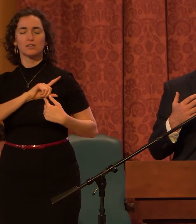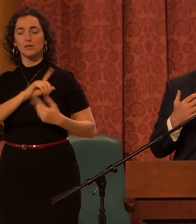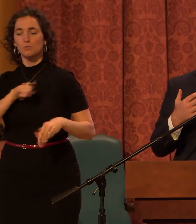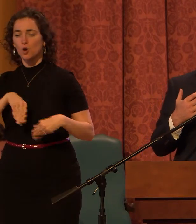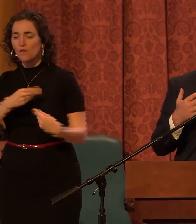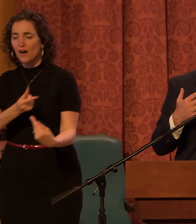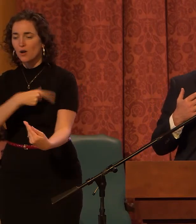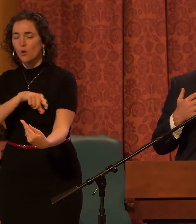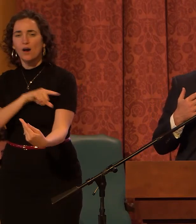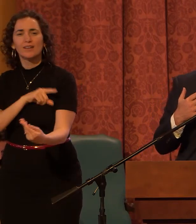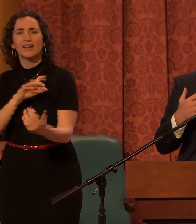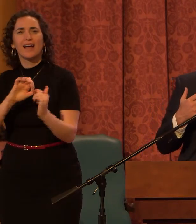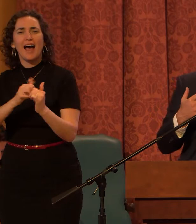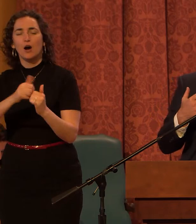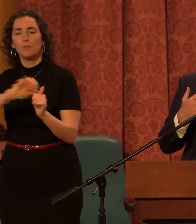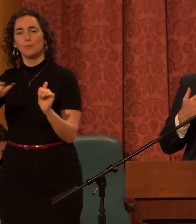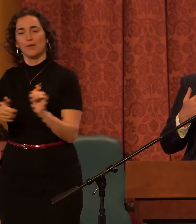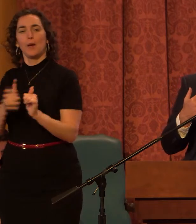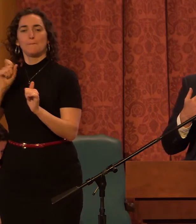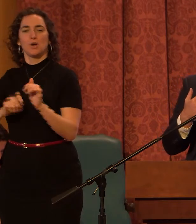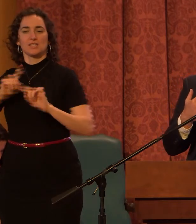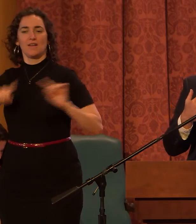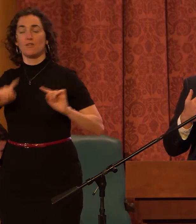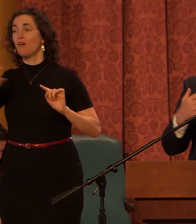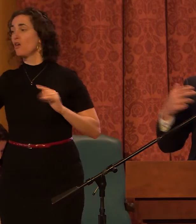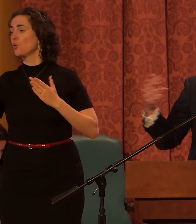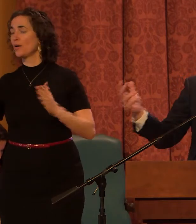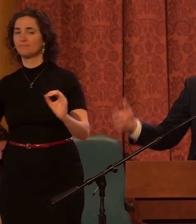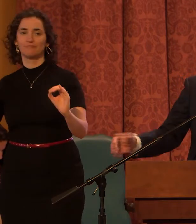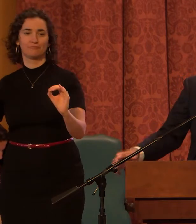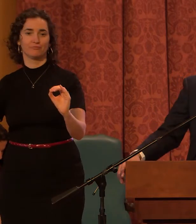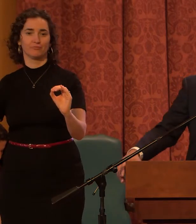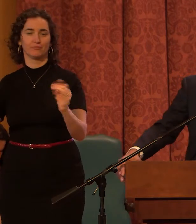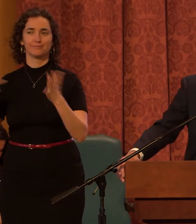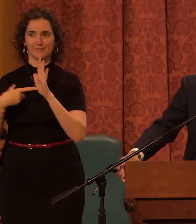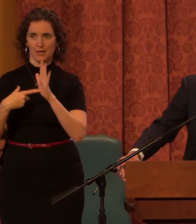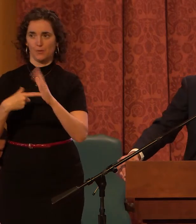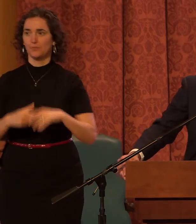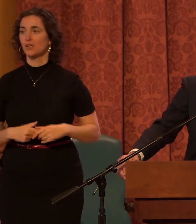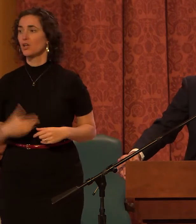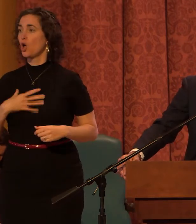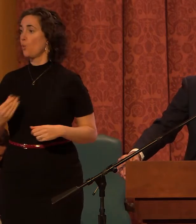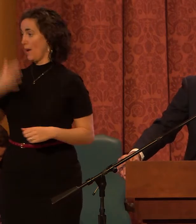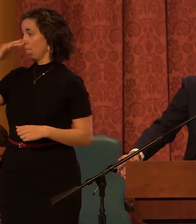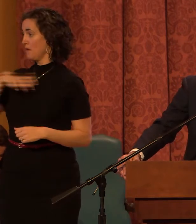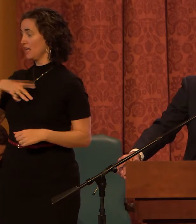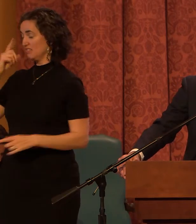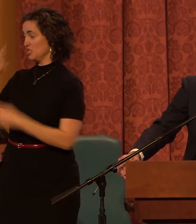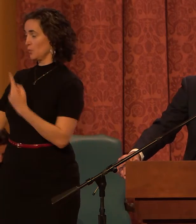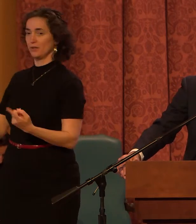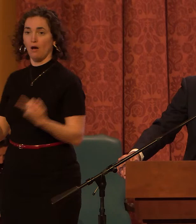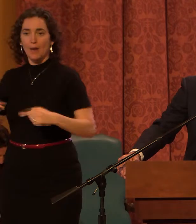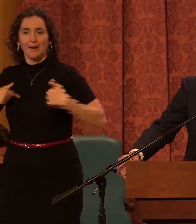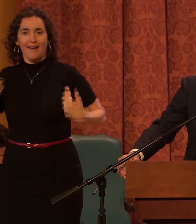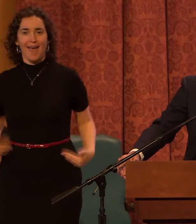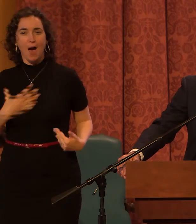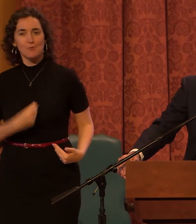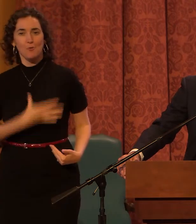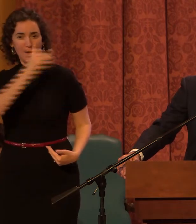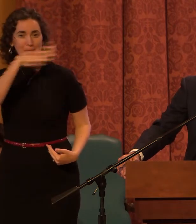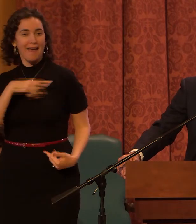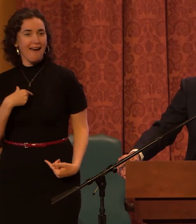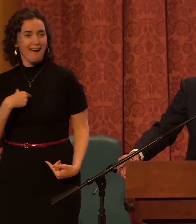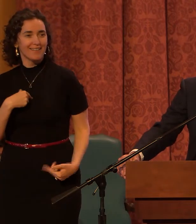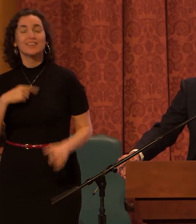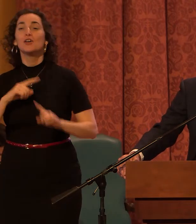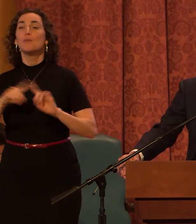from diversity. Because look, I have nothing against white men. I happen to be a white man. But